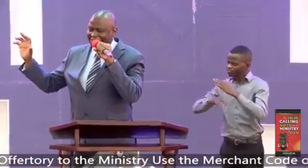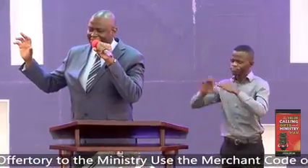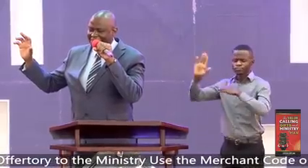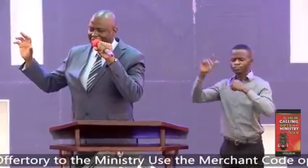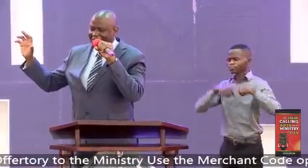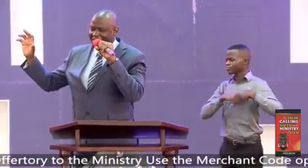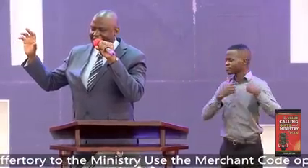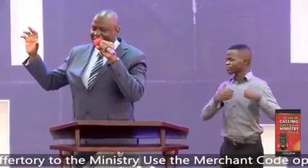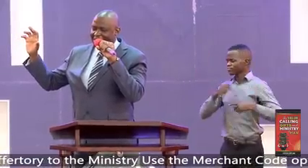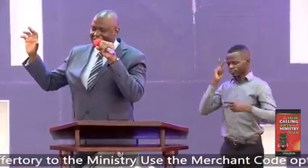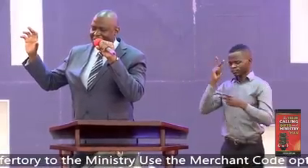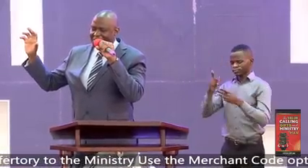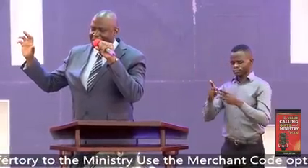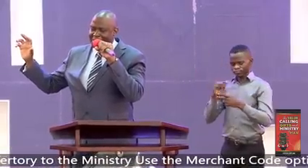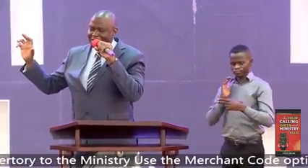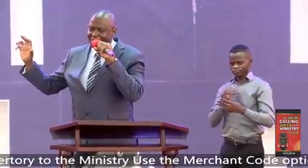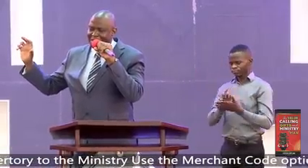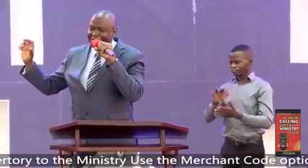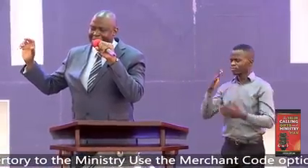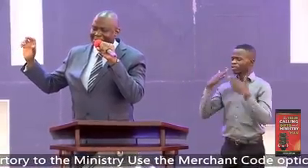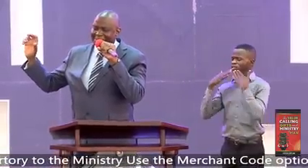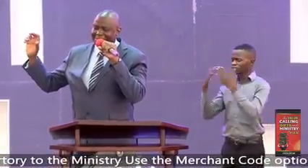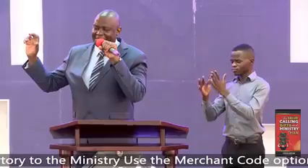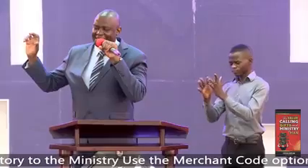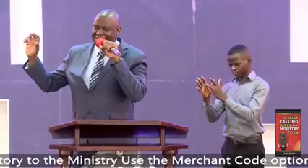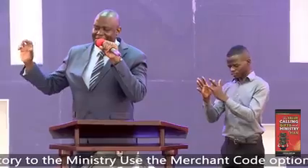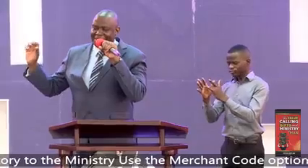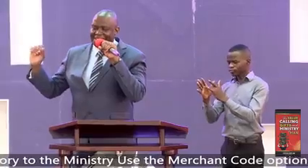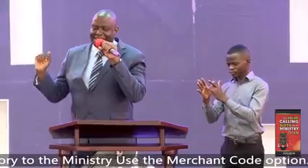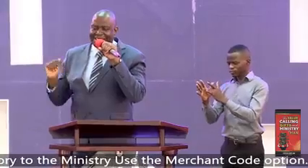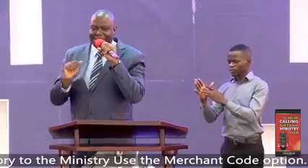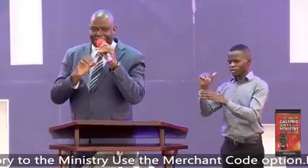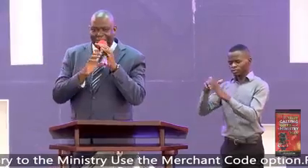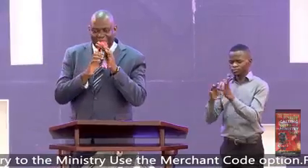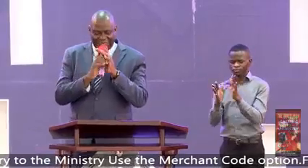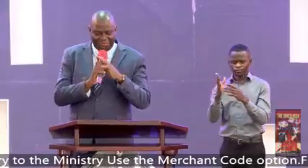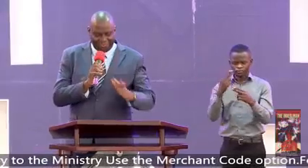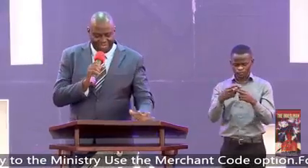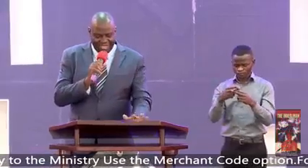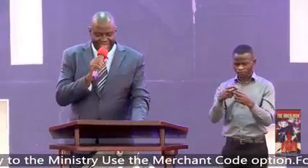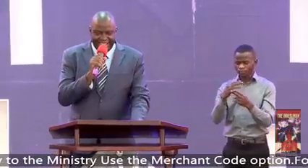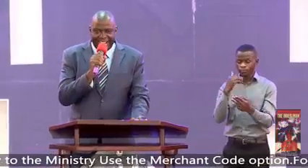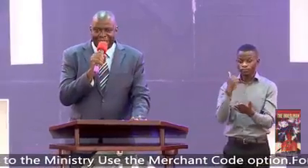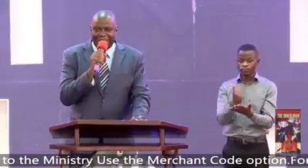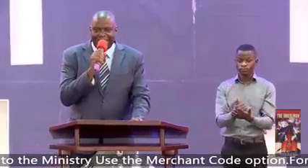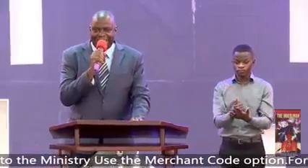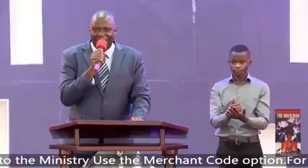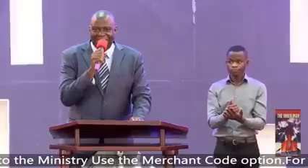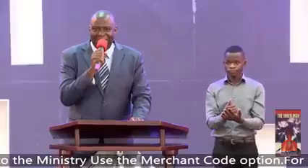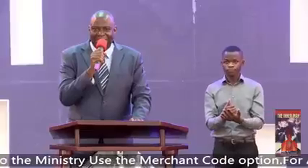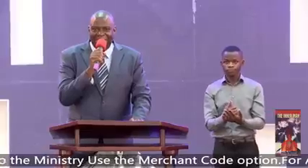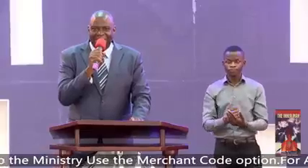To perfect all that is in your heart for her. Webali nyomkama. Thank you so much, O God. Muli nyari ya Yesu. In the name of Jesus.